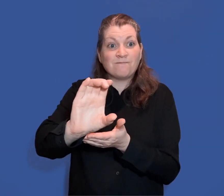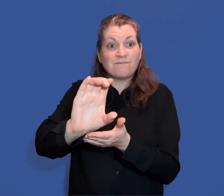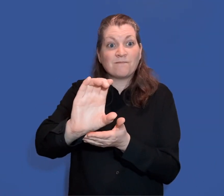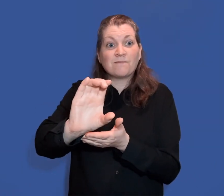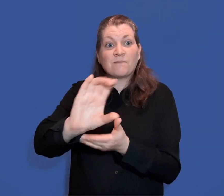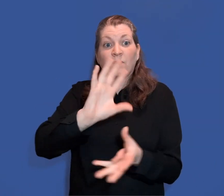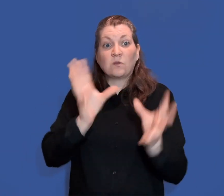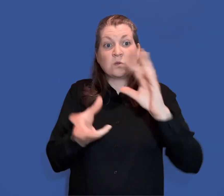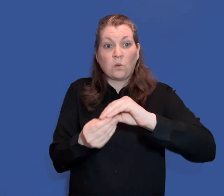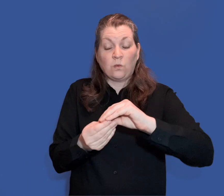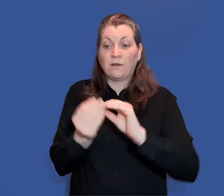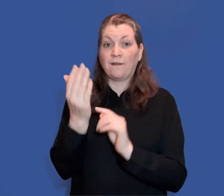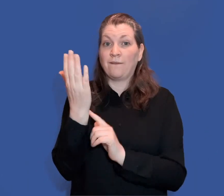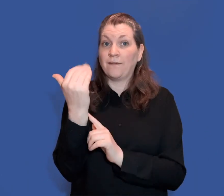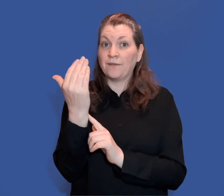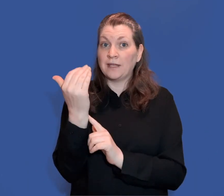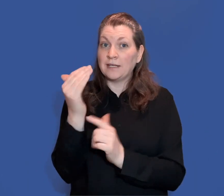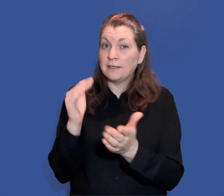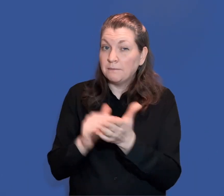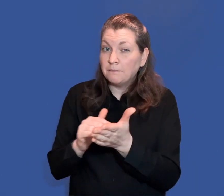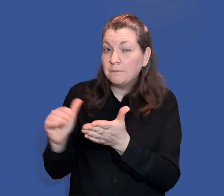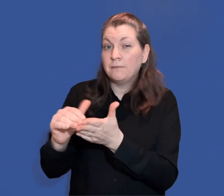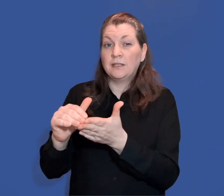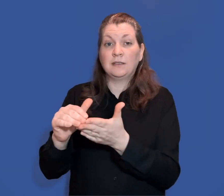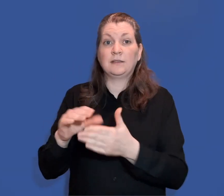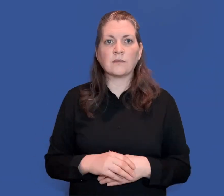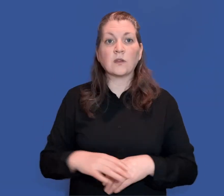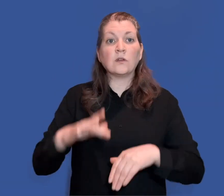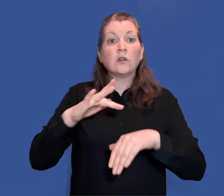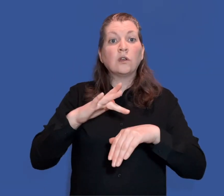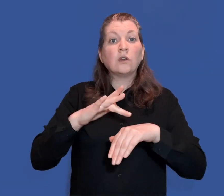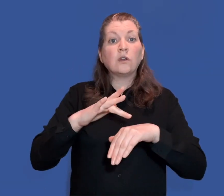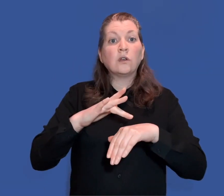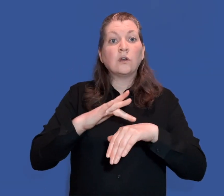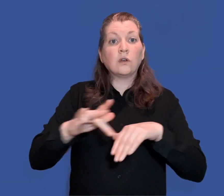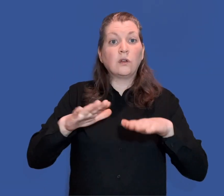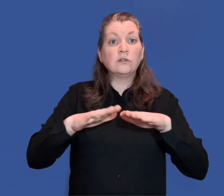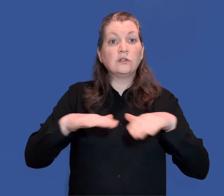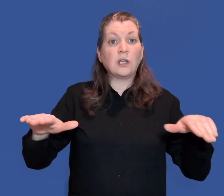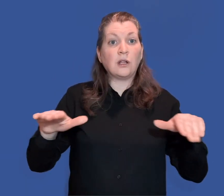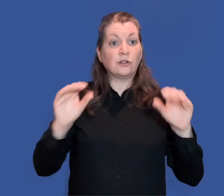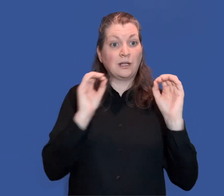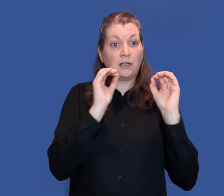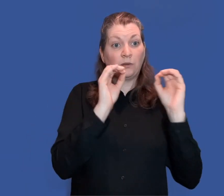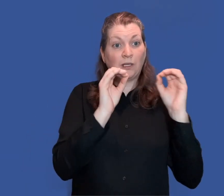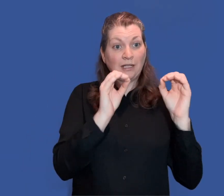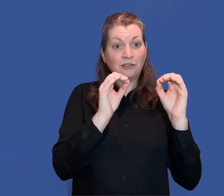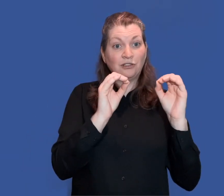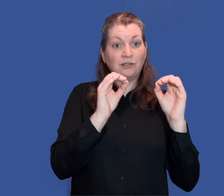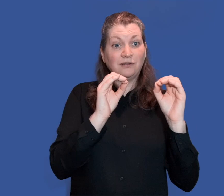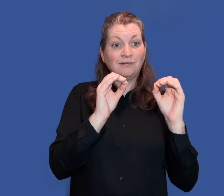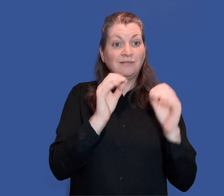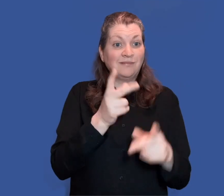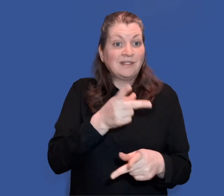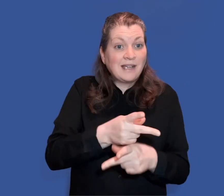Early Childhood Care and Education Capital Fund Project, which has a proposed budget of $15